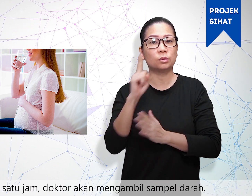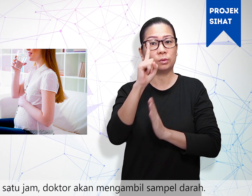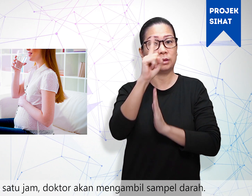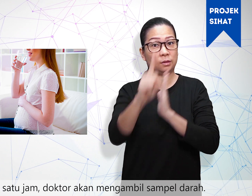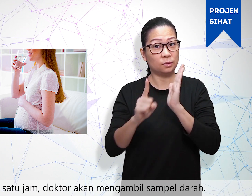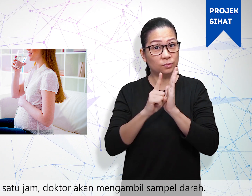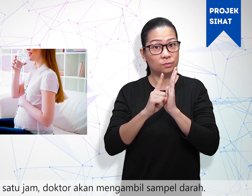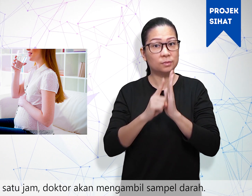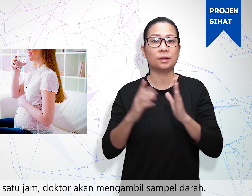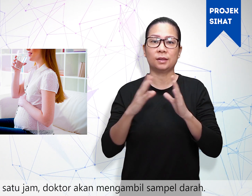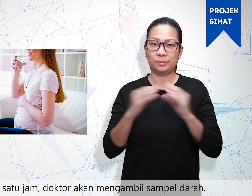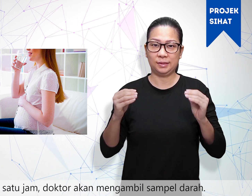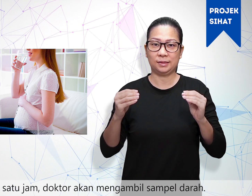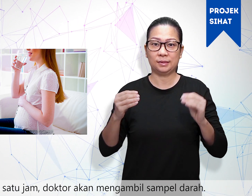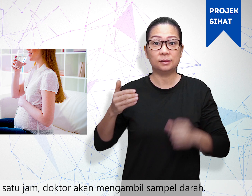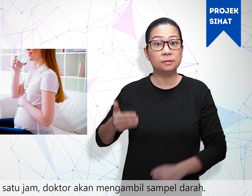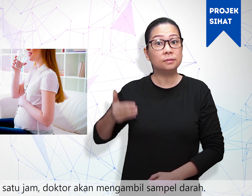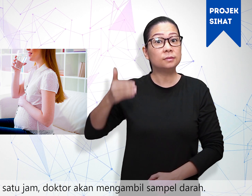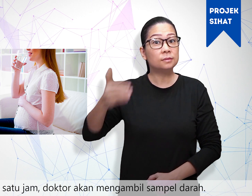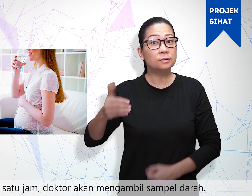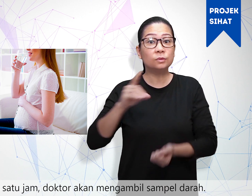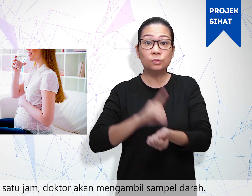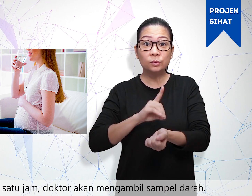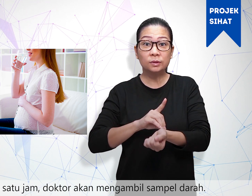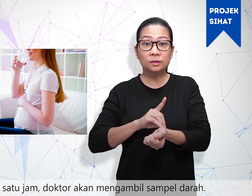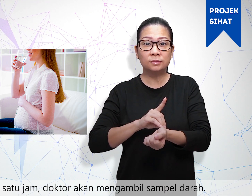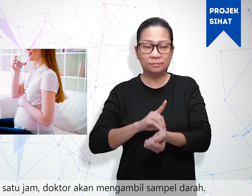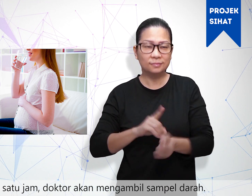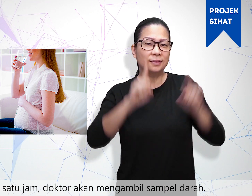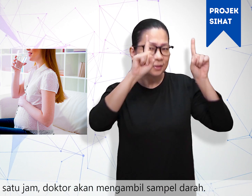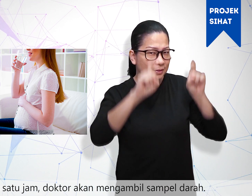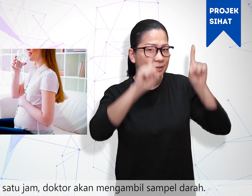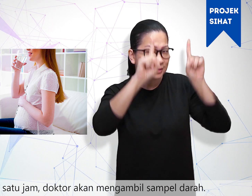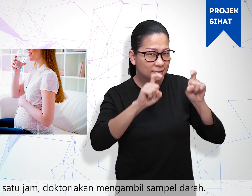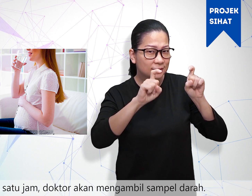After 1 hour, the doctor will then draw a blood sample.